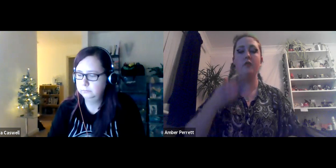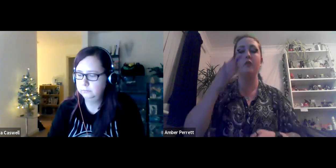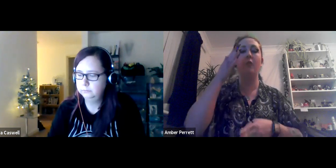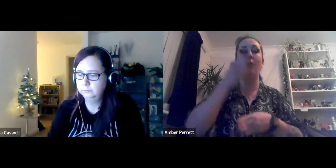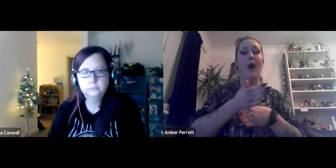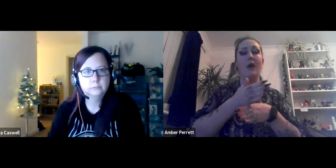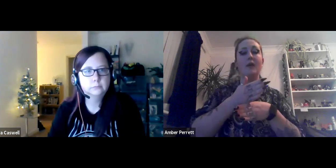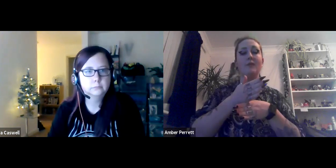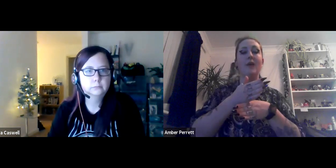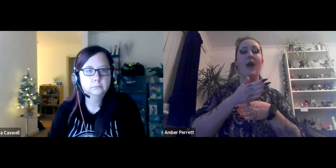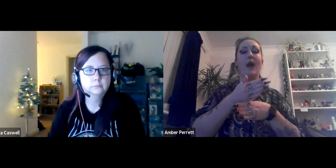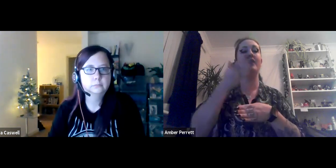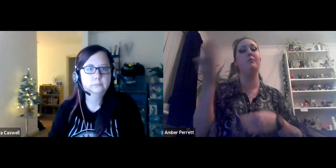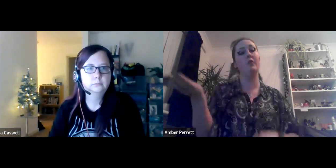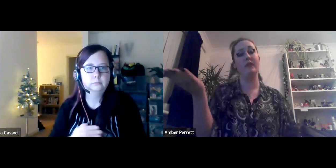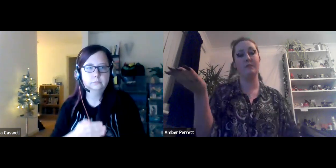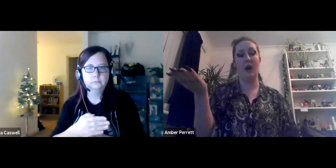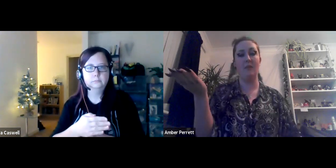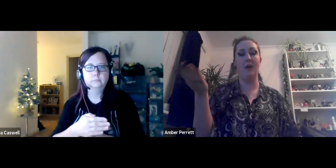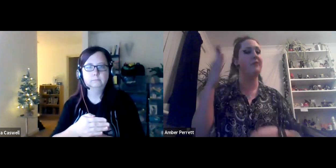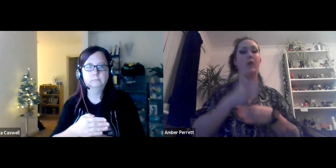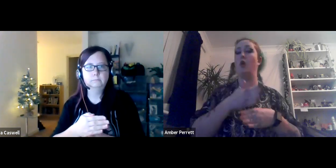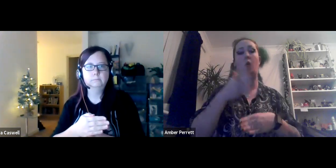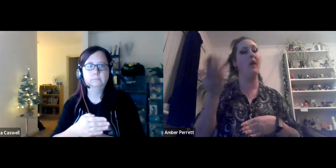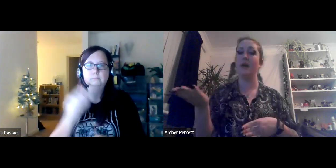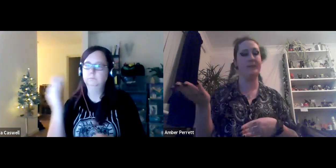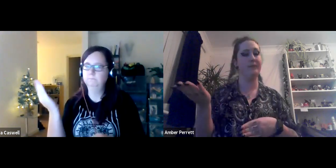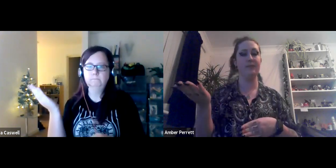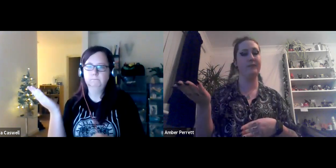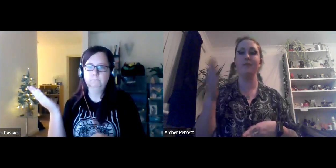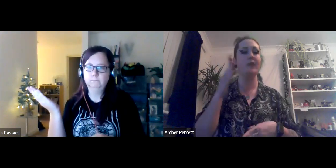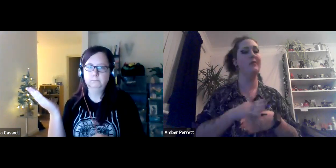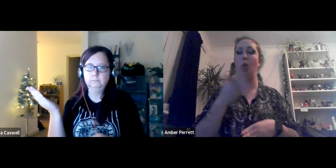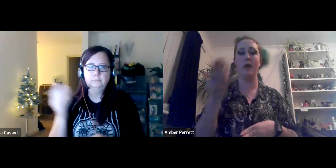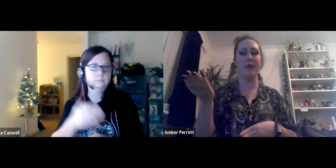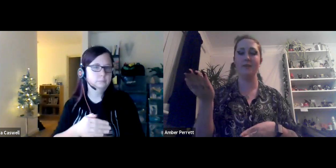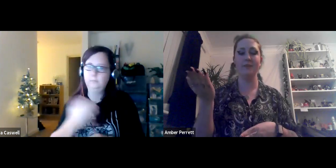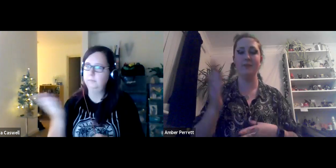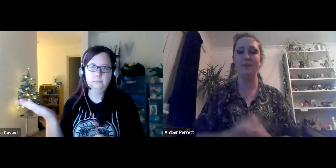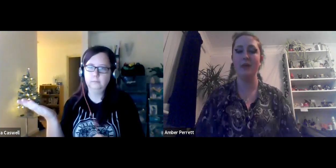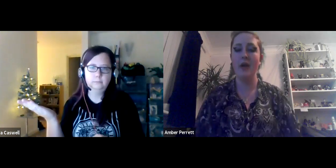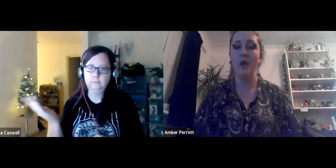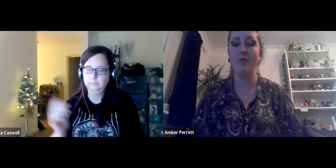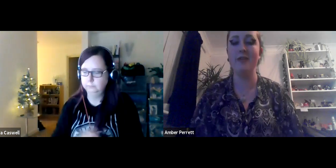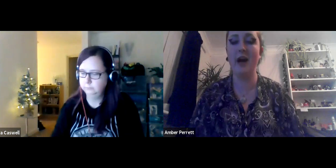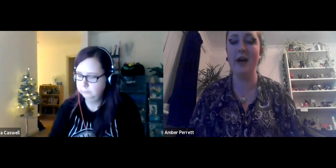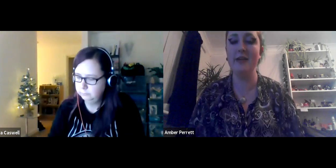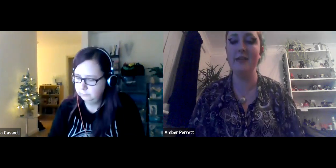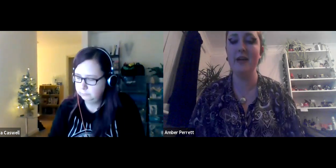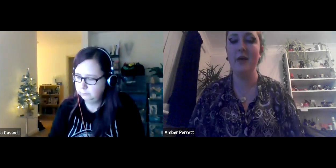do work and then you move it to palm up. So you're not working. Not working. Retired, which